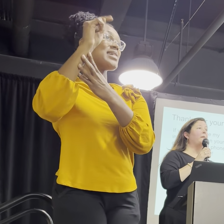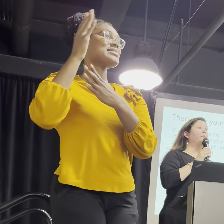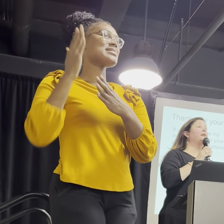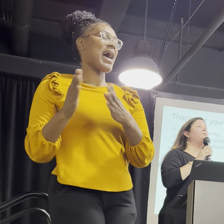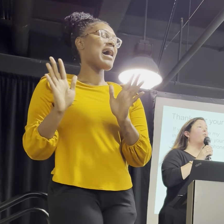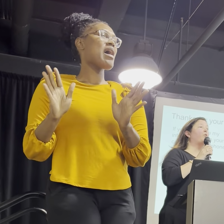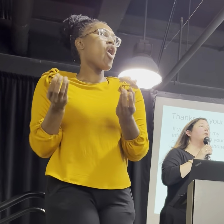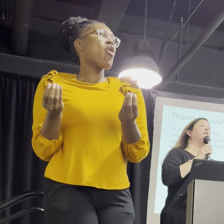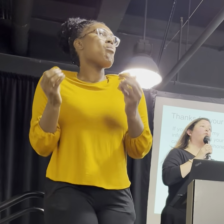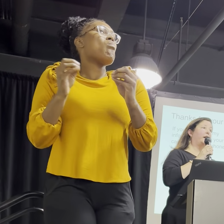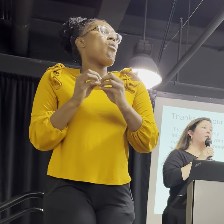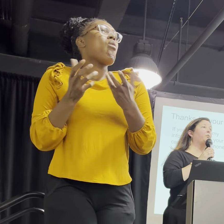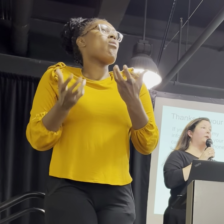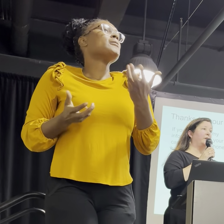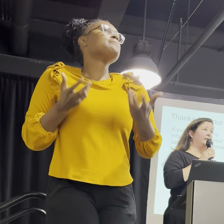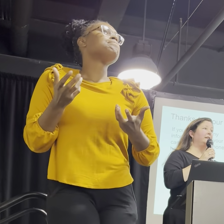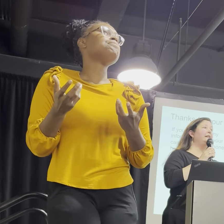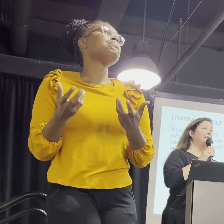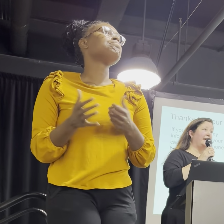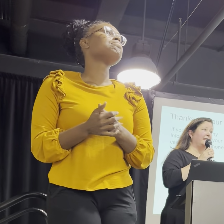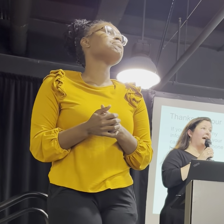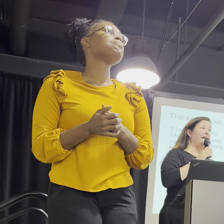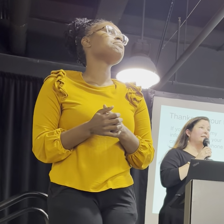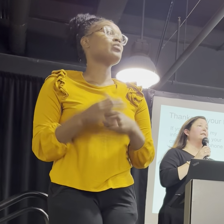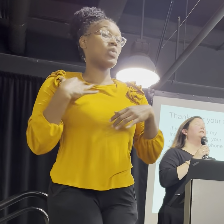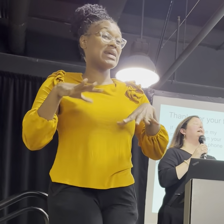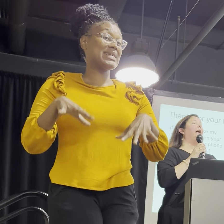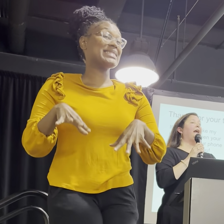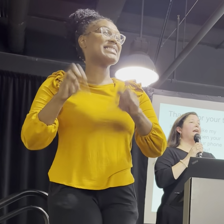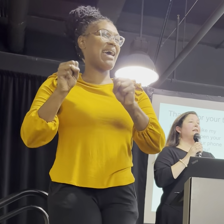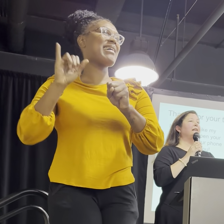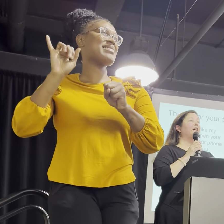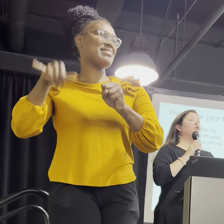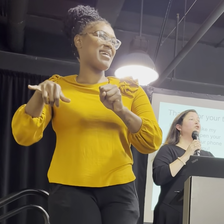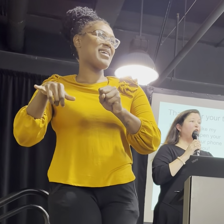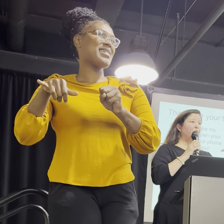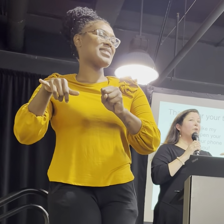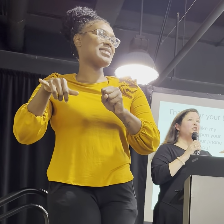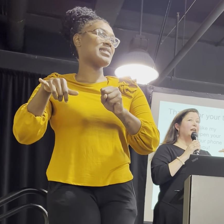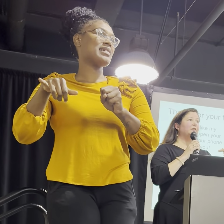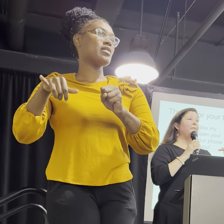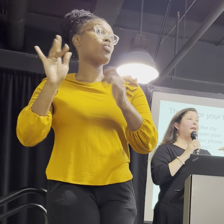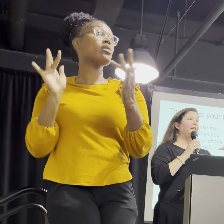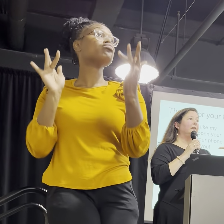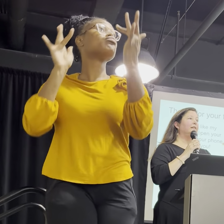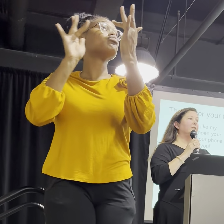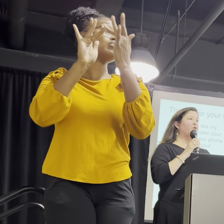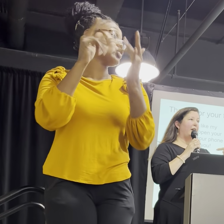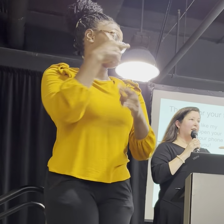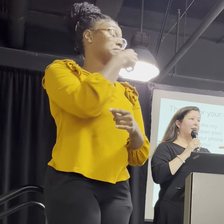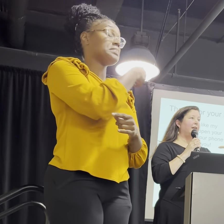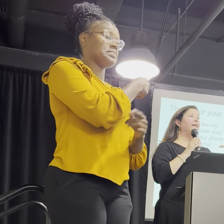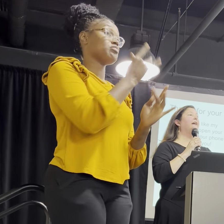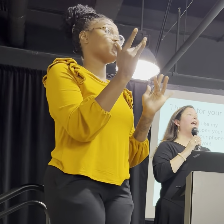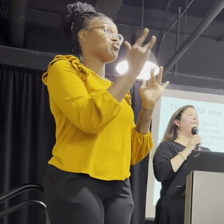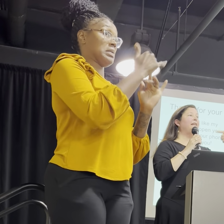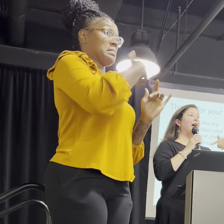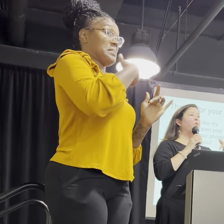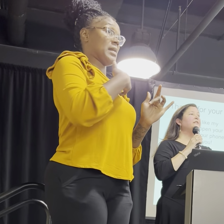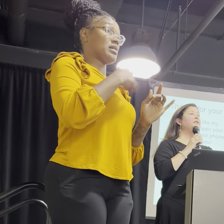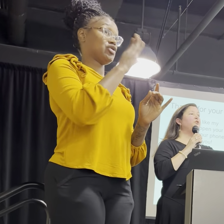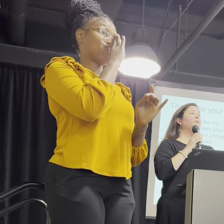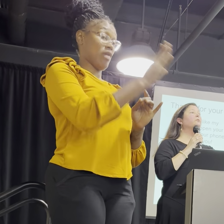really probably more of where we would take that. And do reach out to me directly,